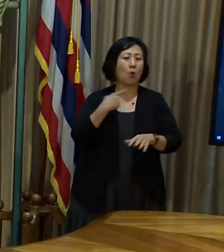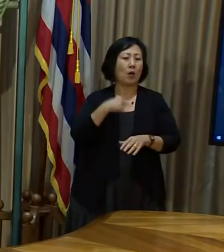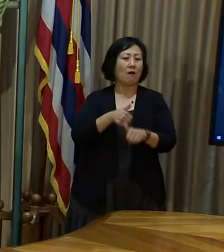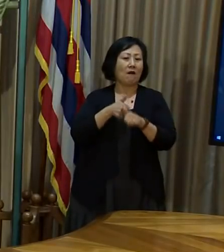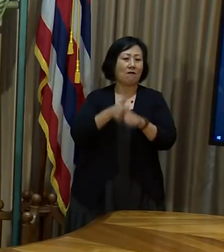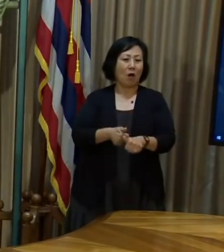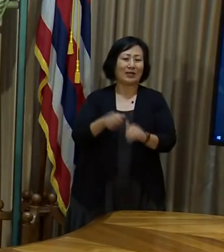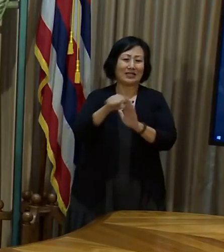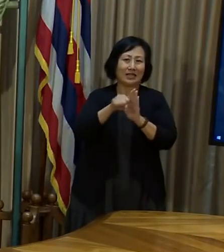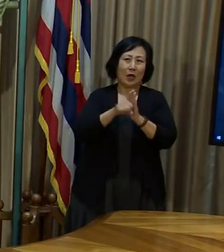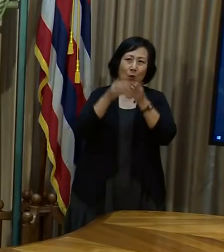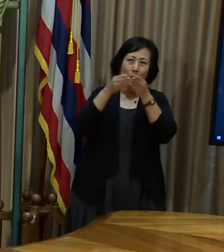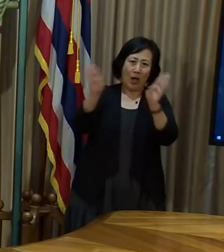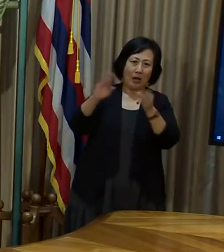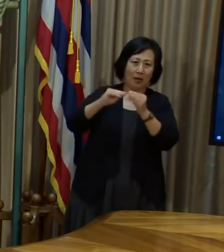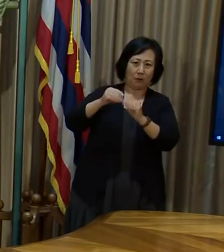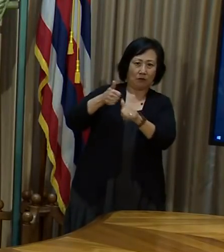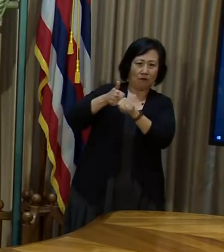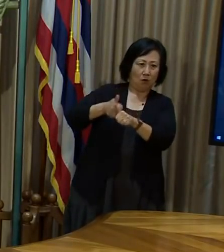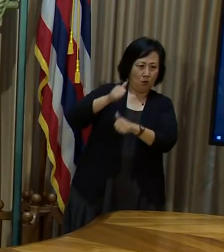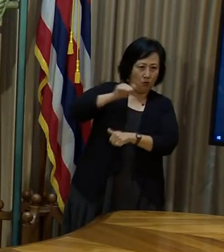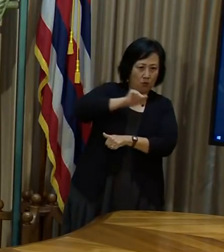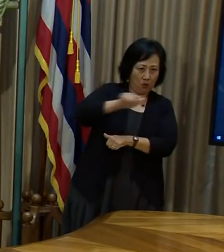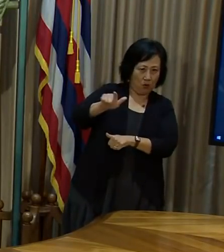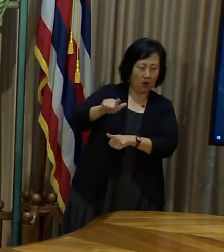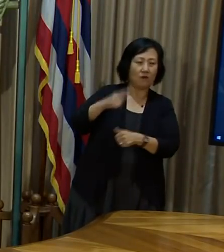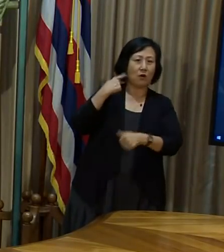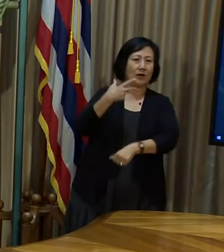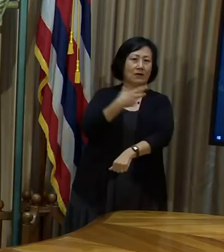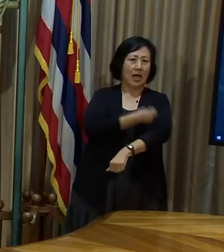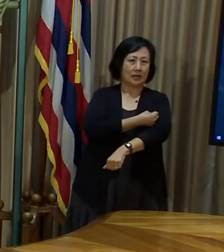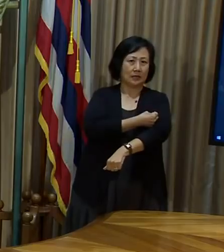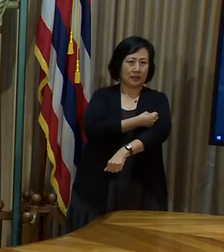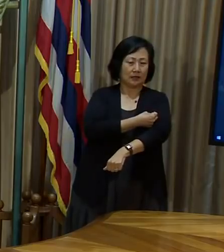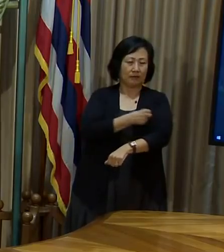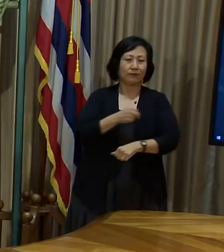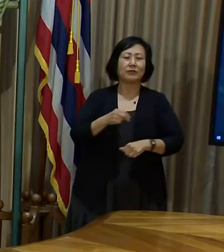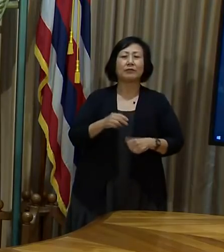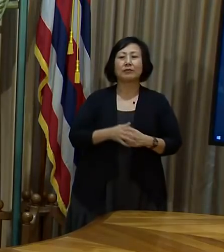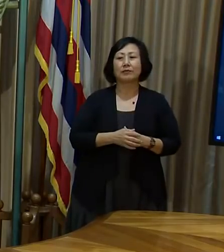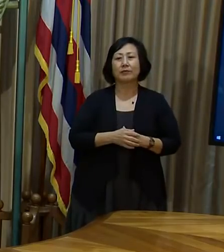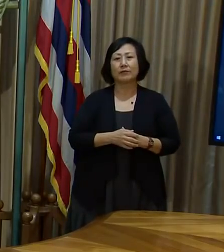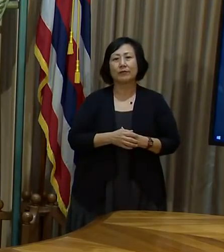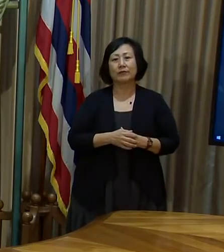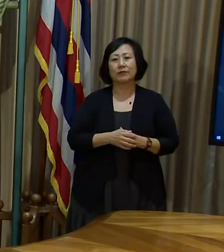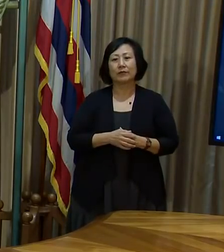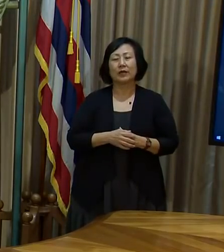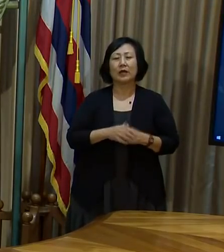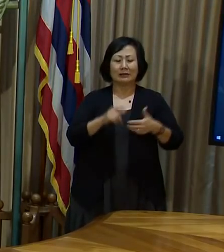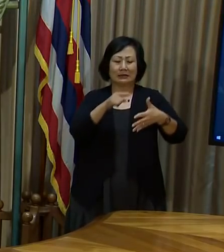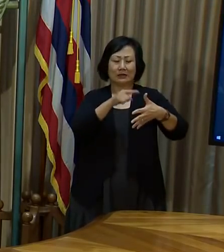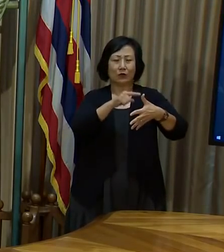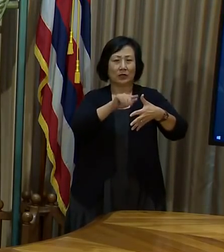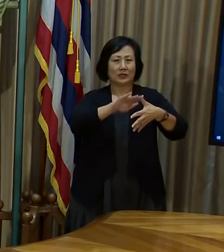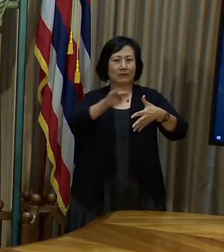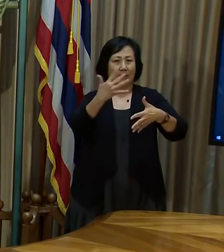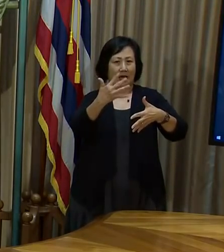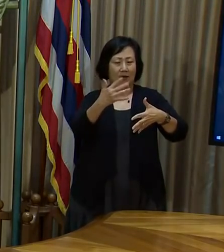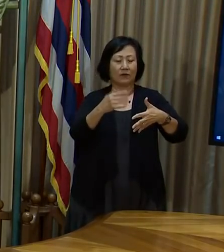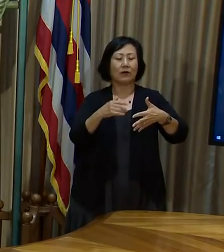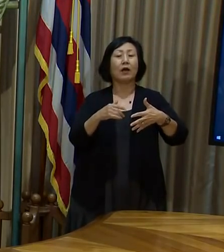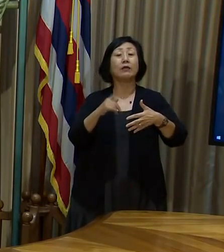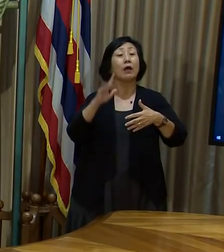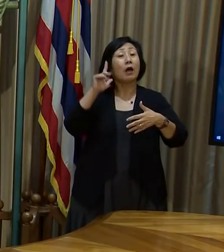the statewide numbers for vaccination rates, especially as it applies to Tier 5 and